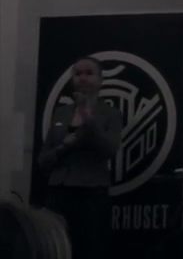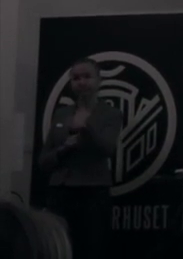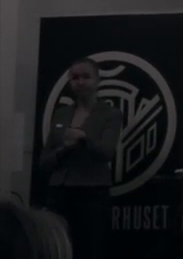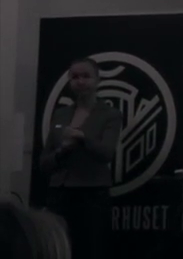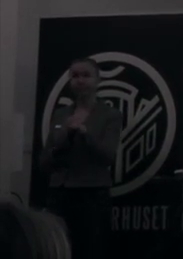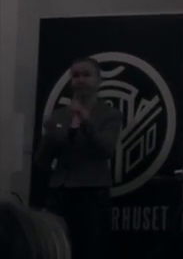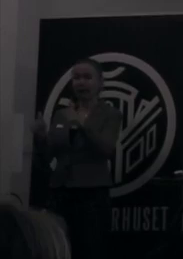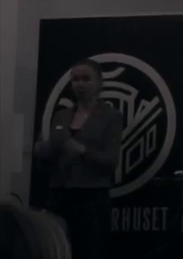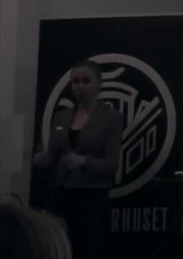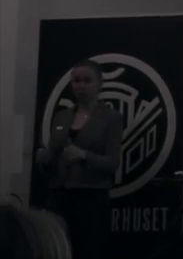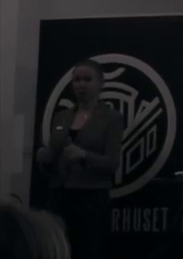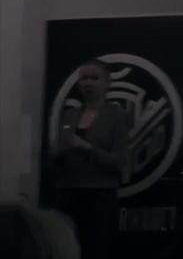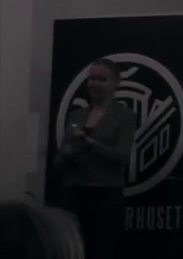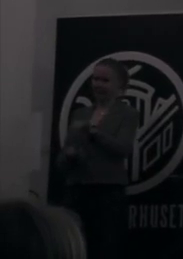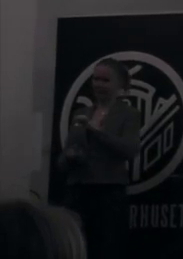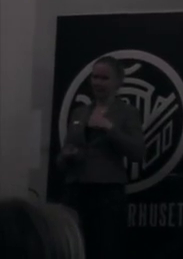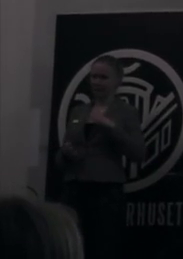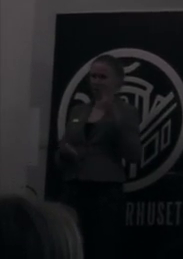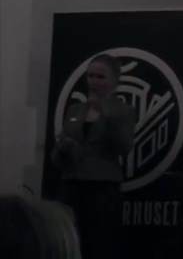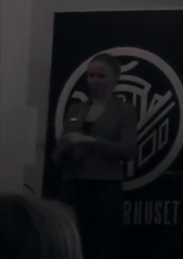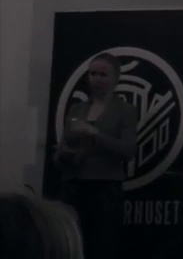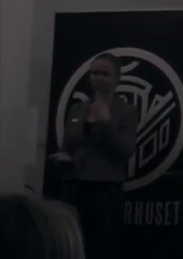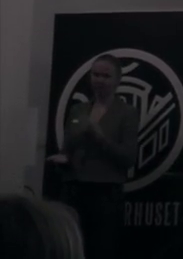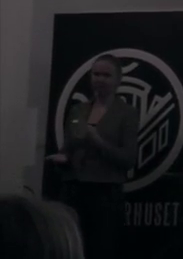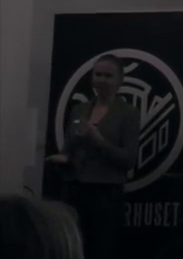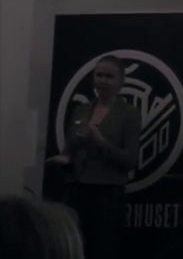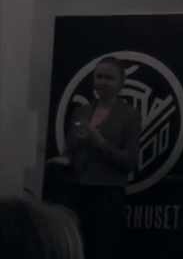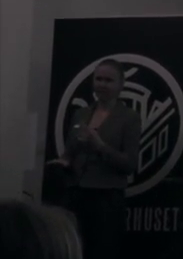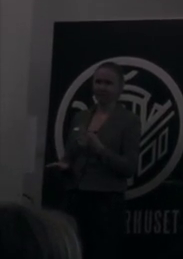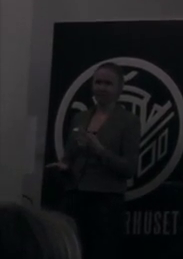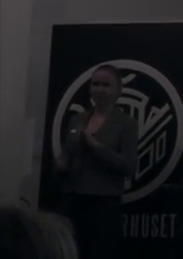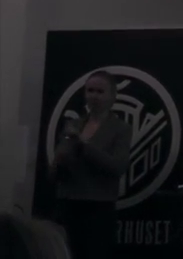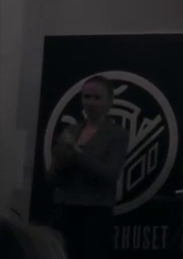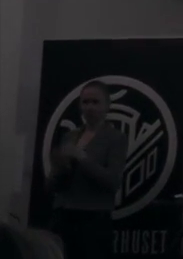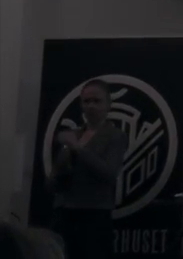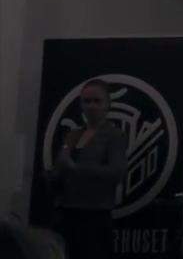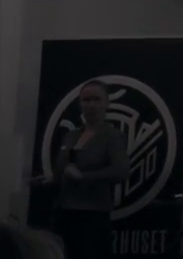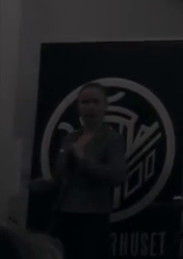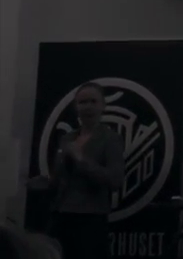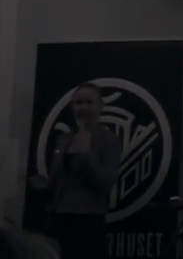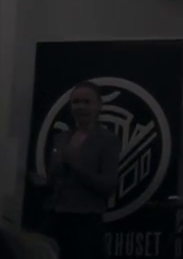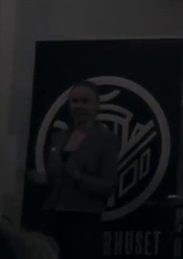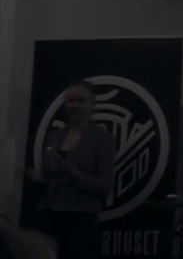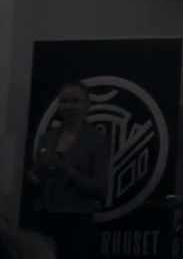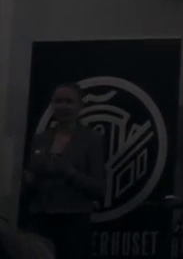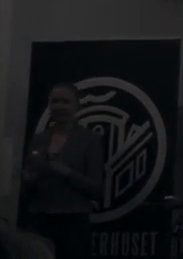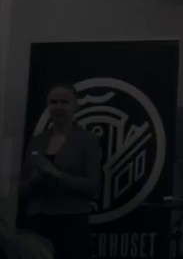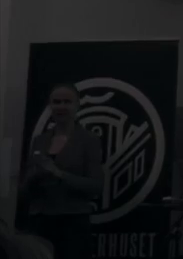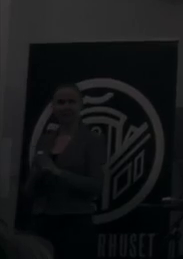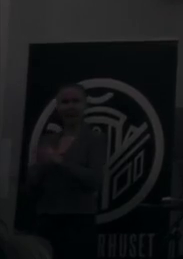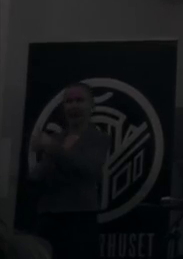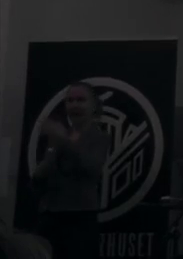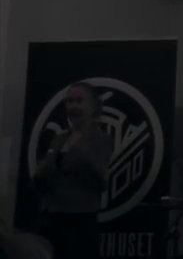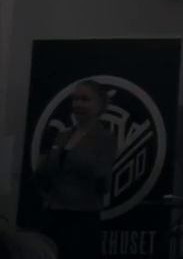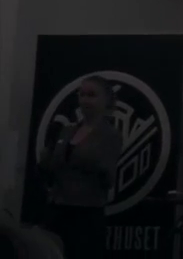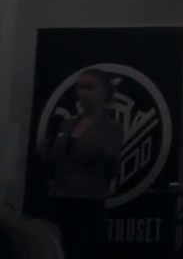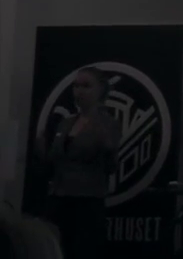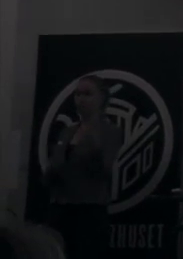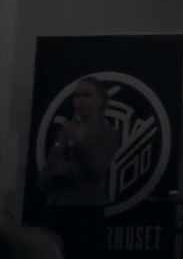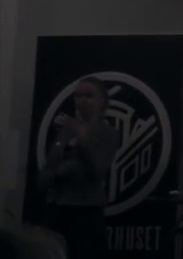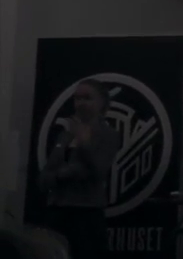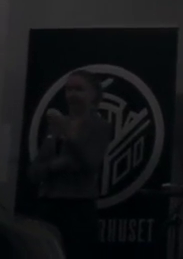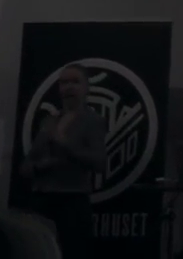going to Prague, they picked me up at the airport and they said, "You know, this is our first Pride, we don't have a street-long rainbow flag."